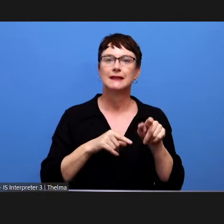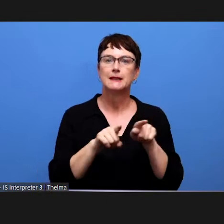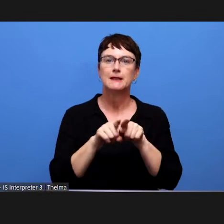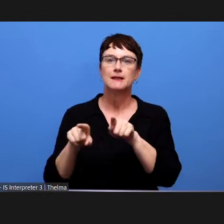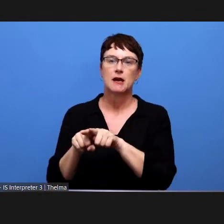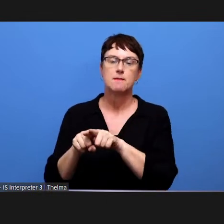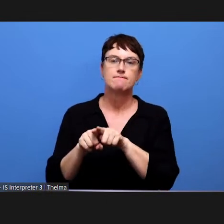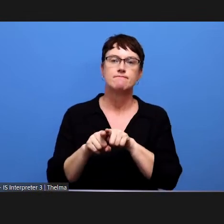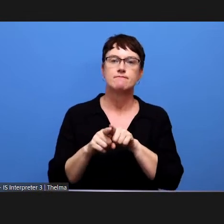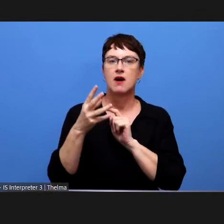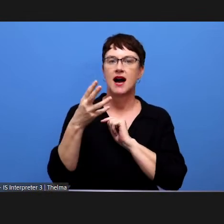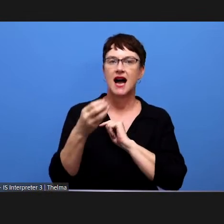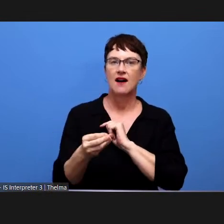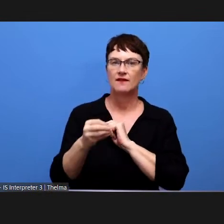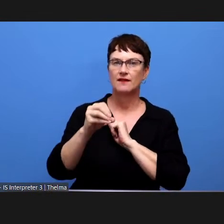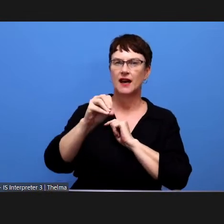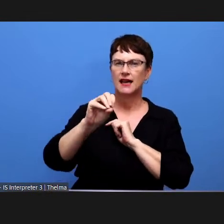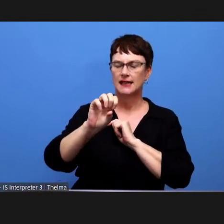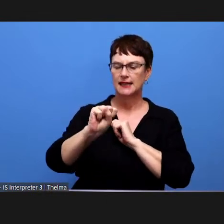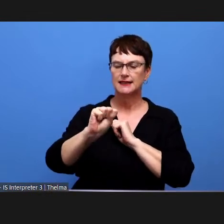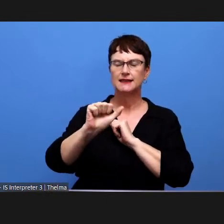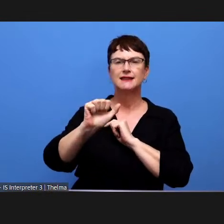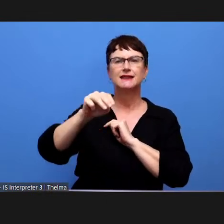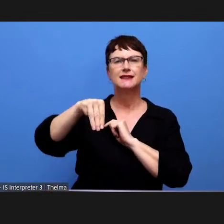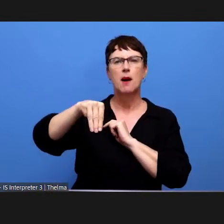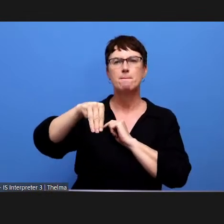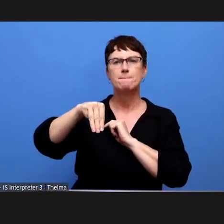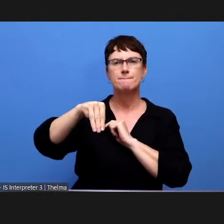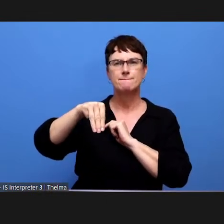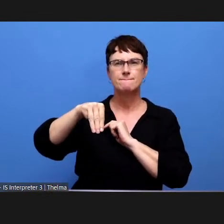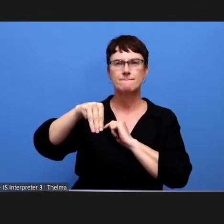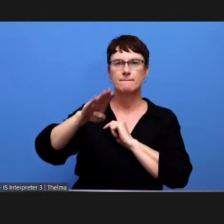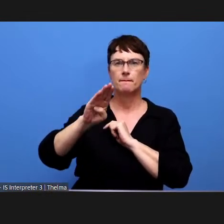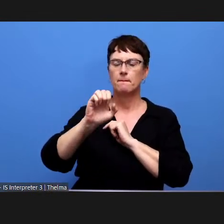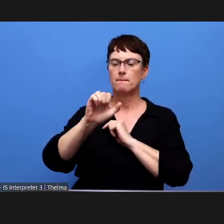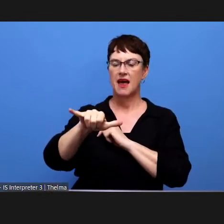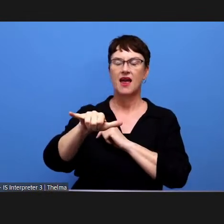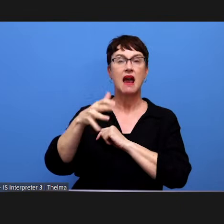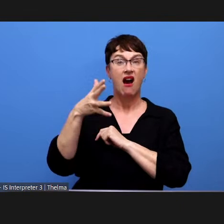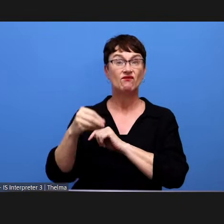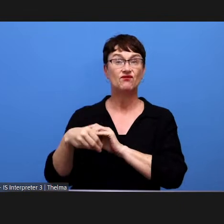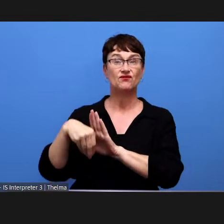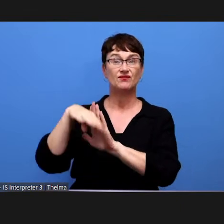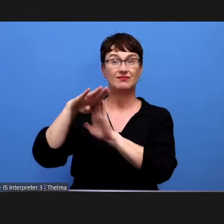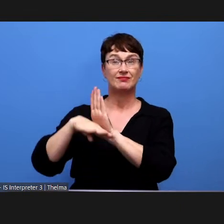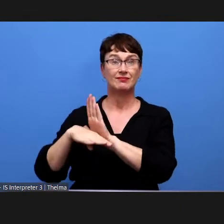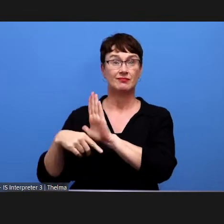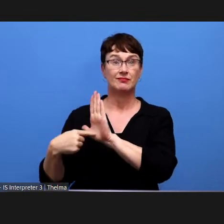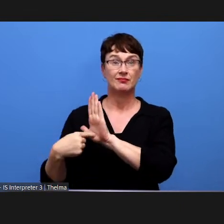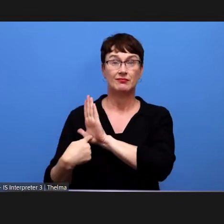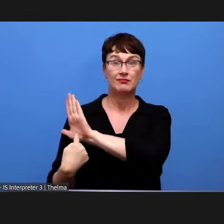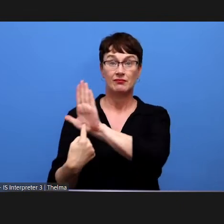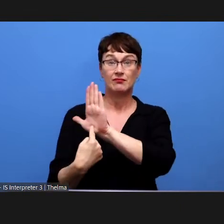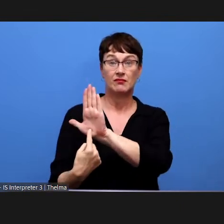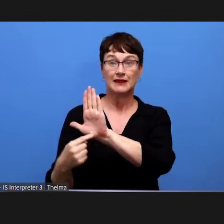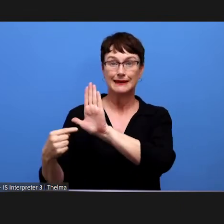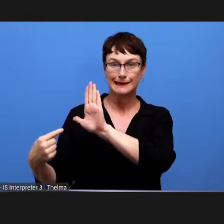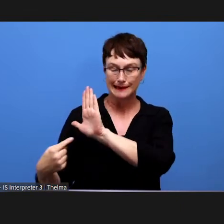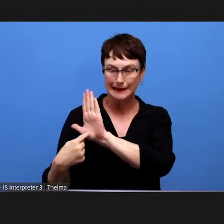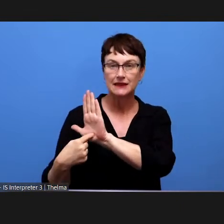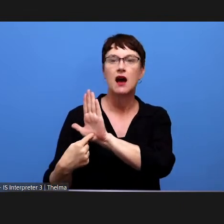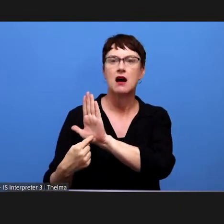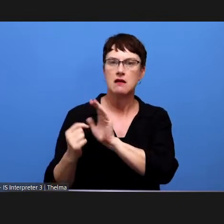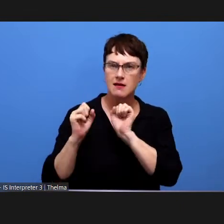addition to the transboundary water resources and their management. So there is a need to increase the money and the funds that are going